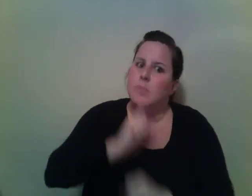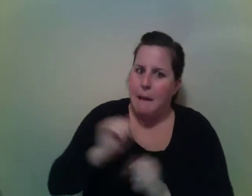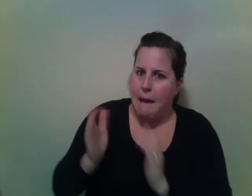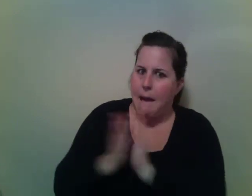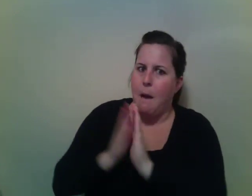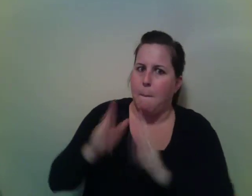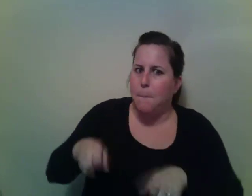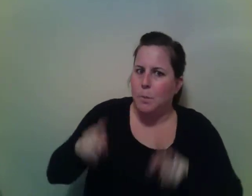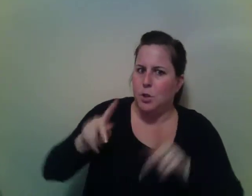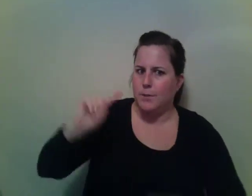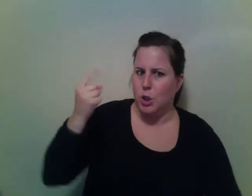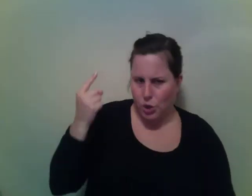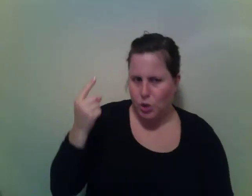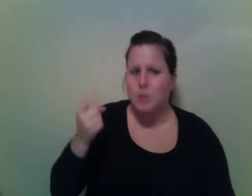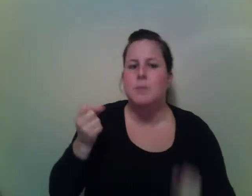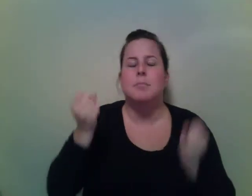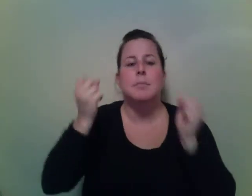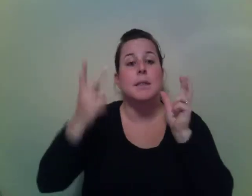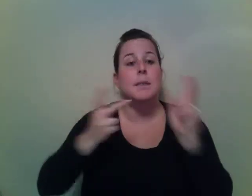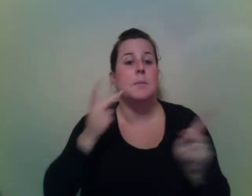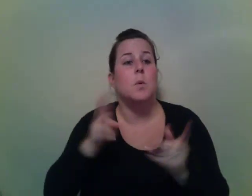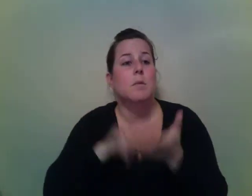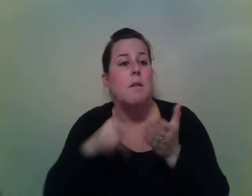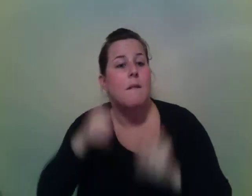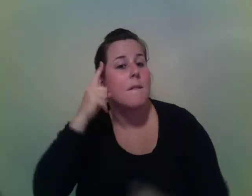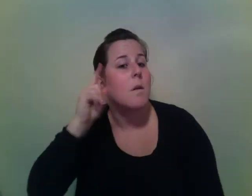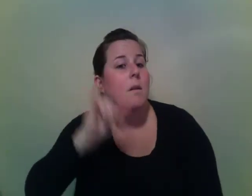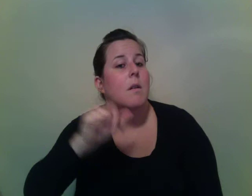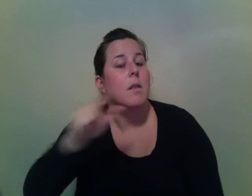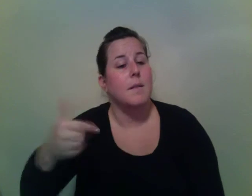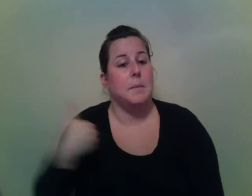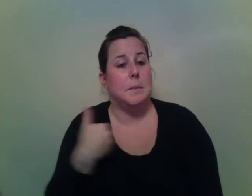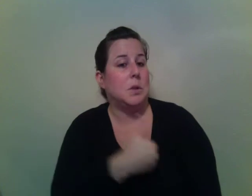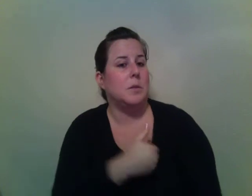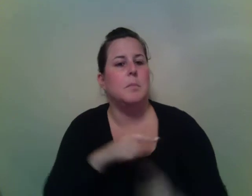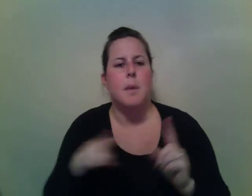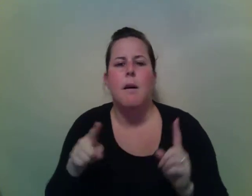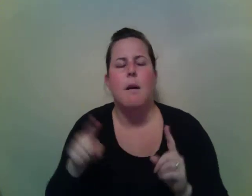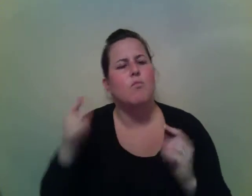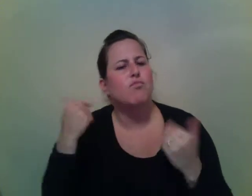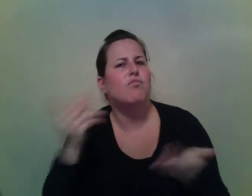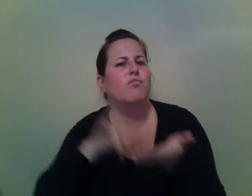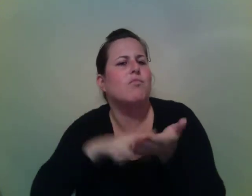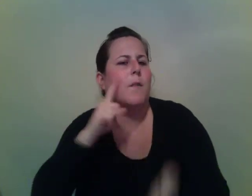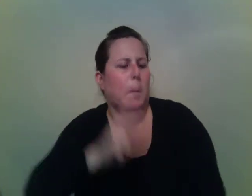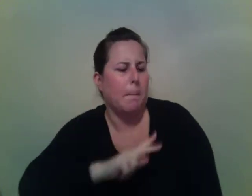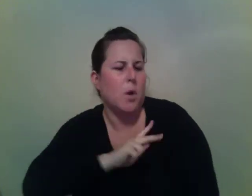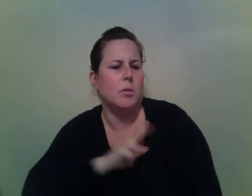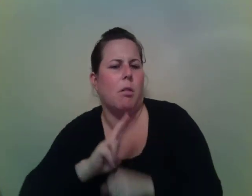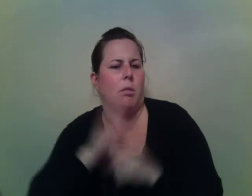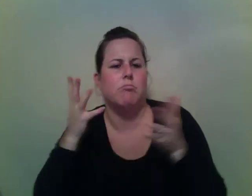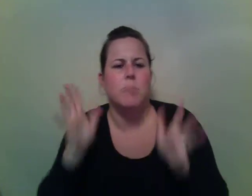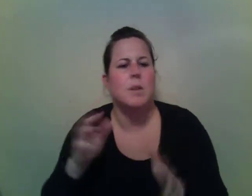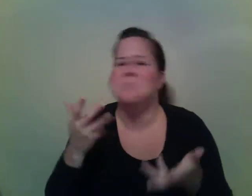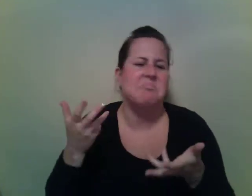Because many people sign up for the Young Living membership, but they do so just to use for personal use. And they never create a